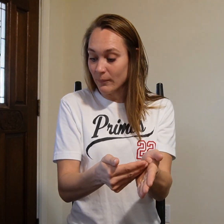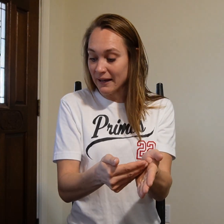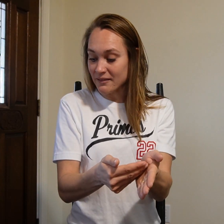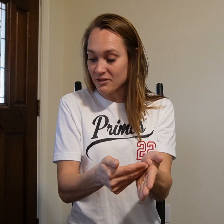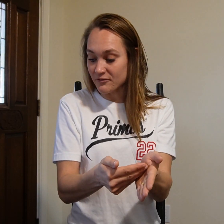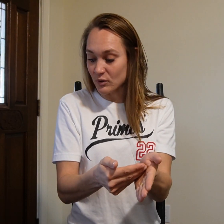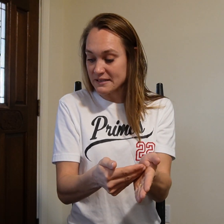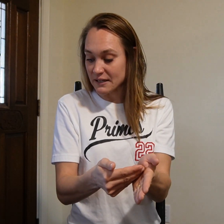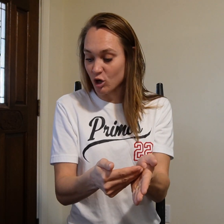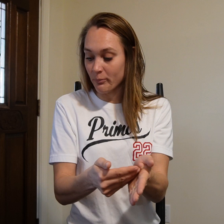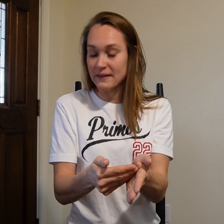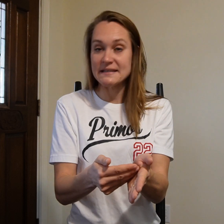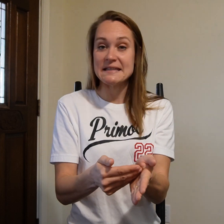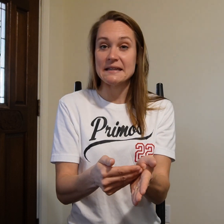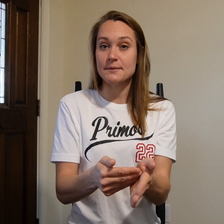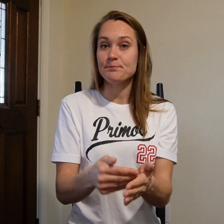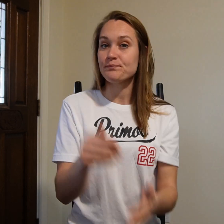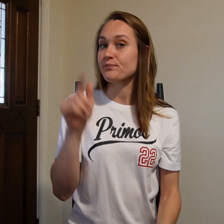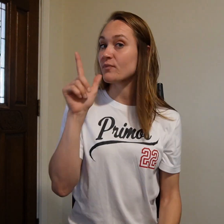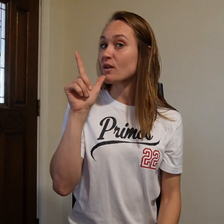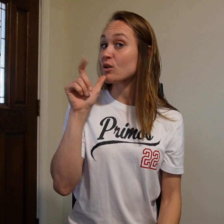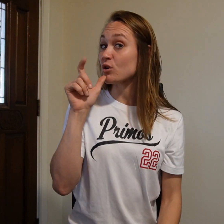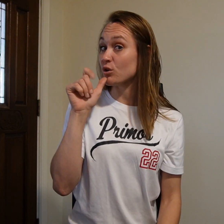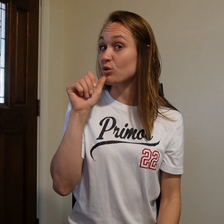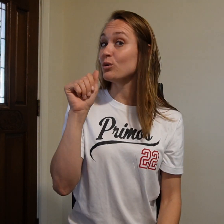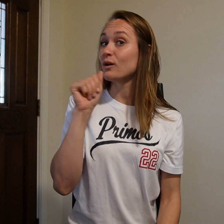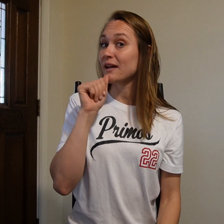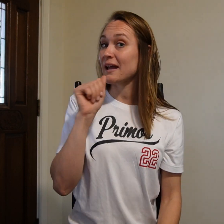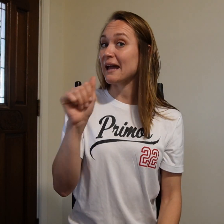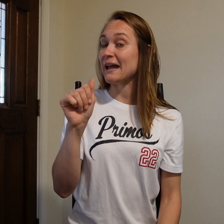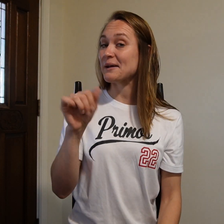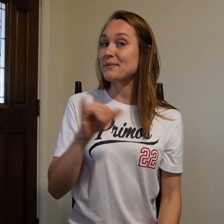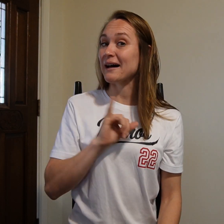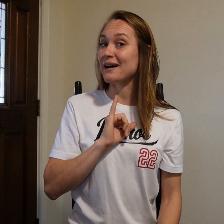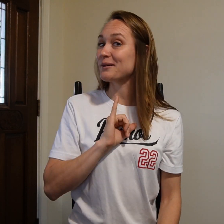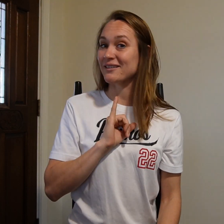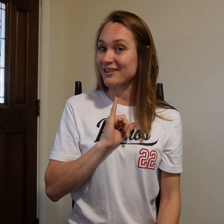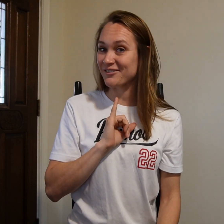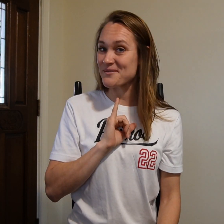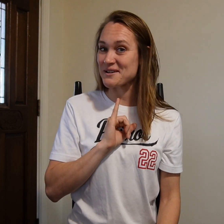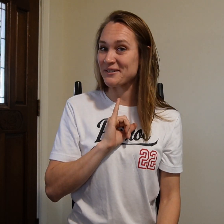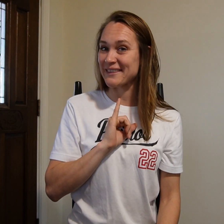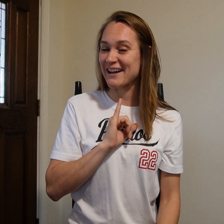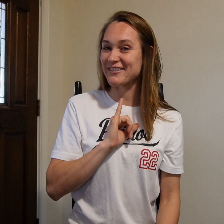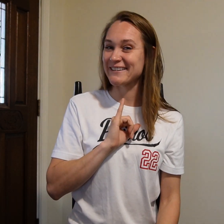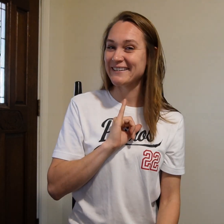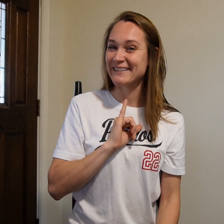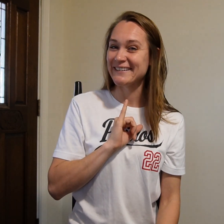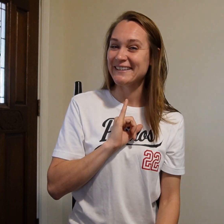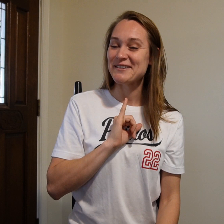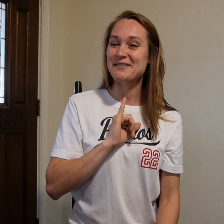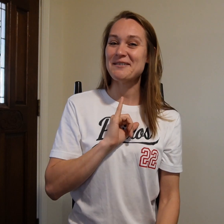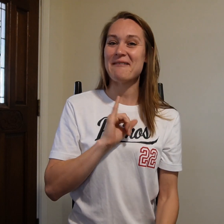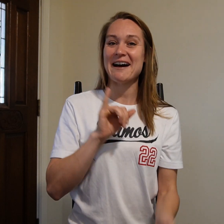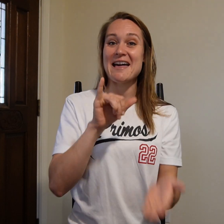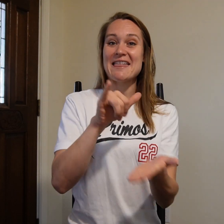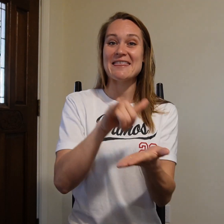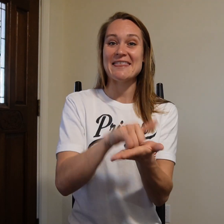I that the voice that calmed the sea? Who am I? We're getting very familiar with that one. Who am I?